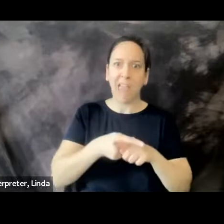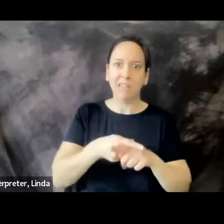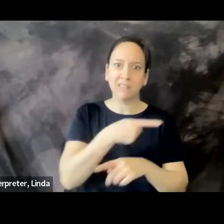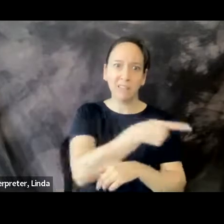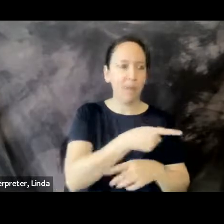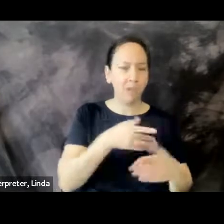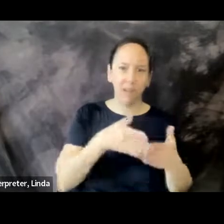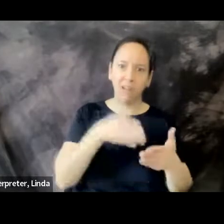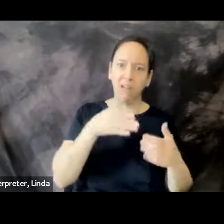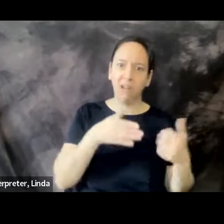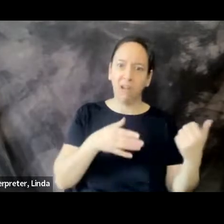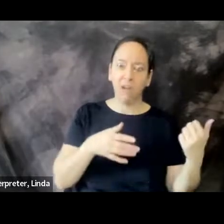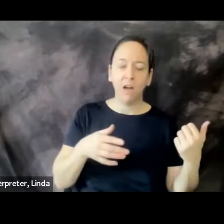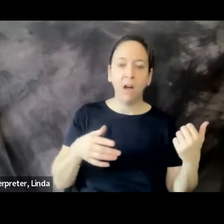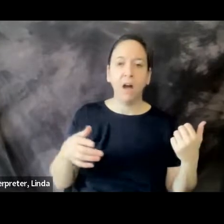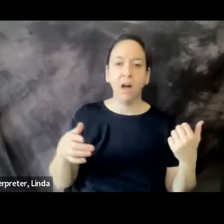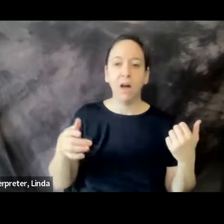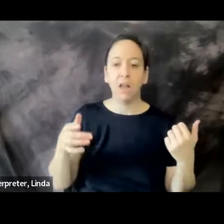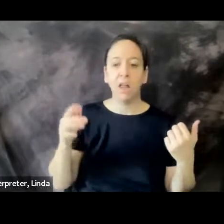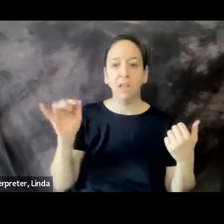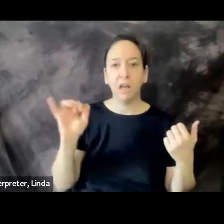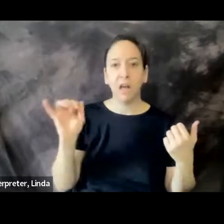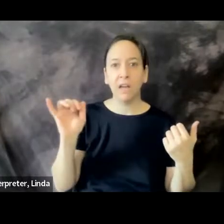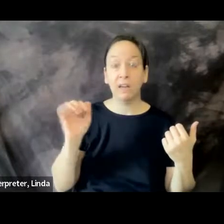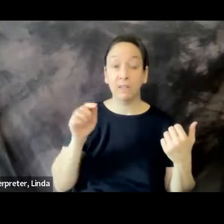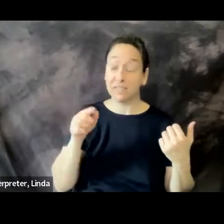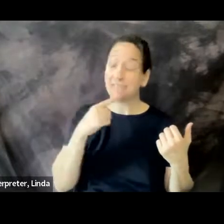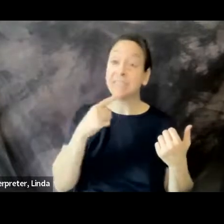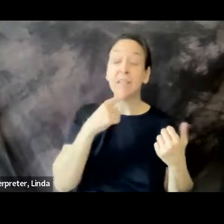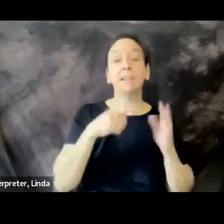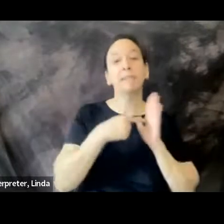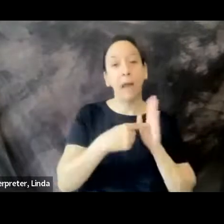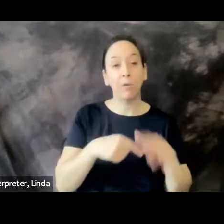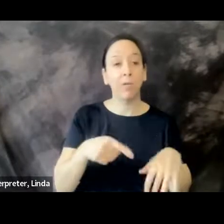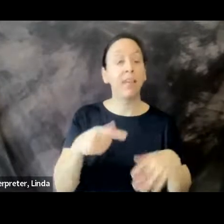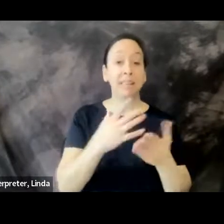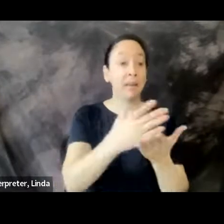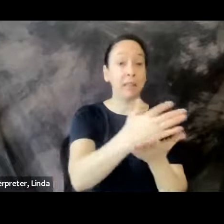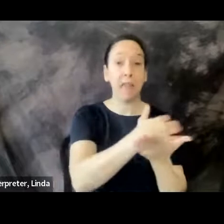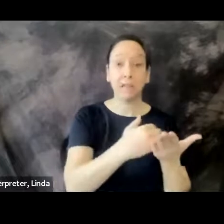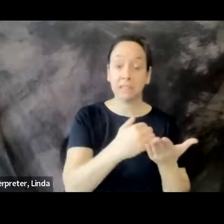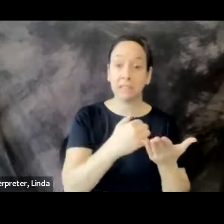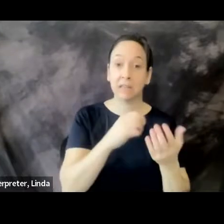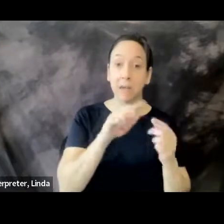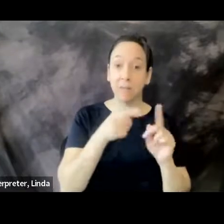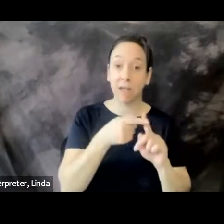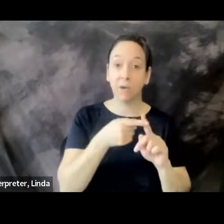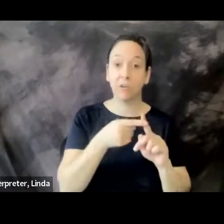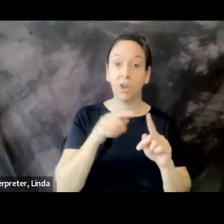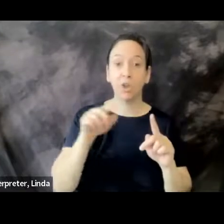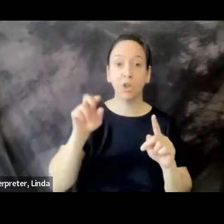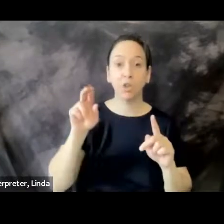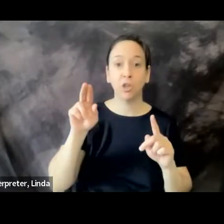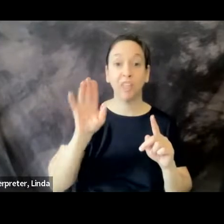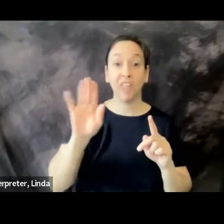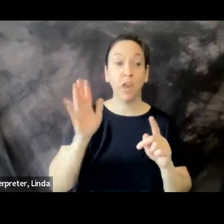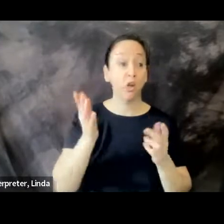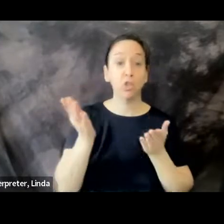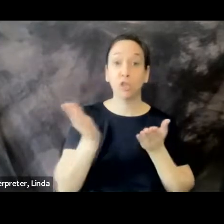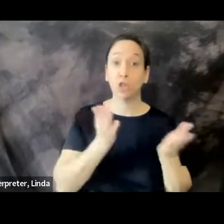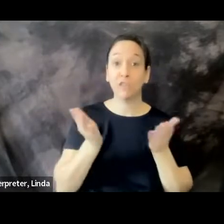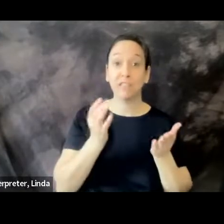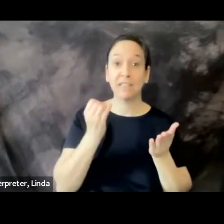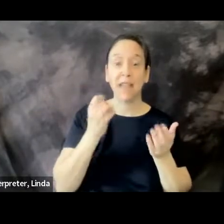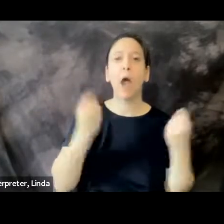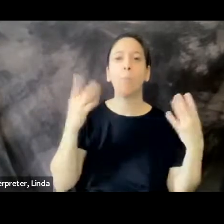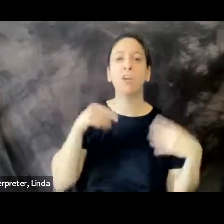as one of the things that they said that they collect is information or data on the utilization rates of their services.